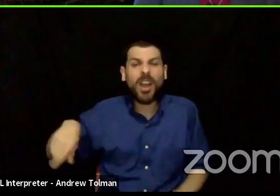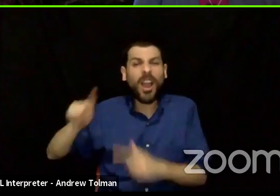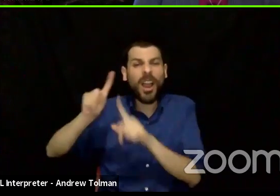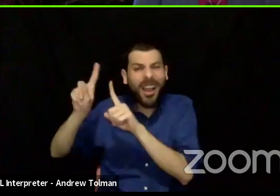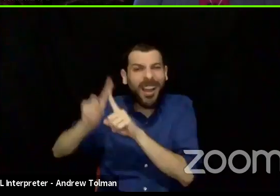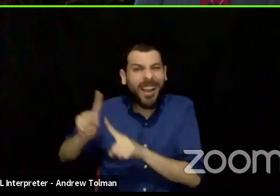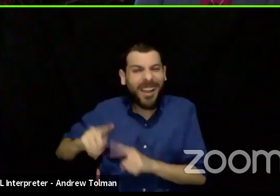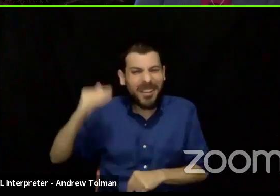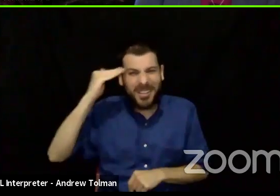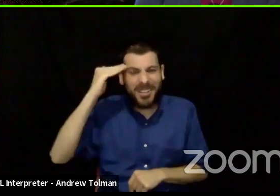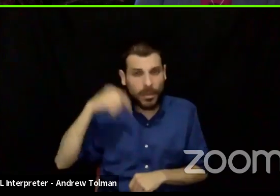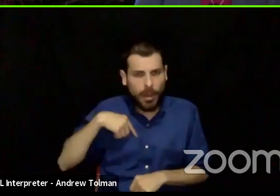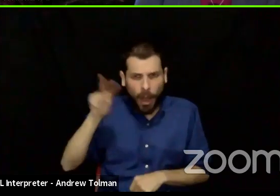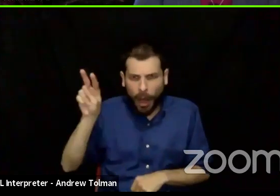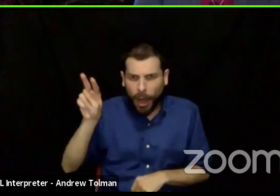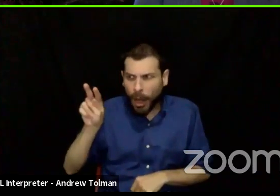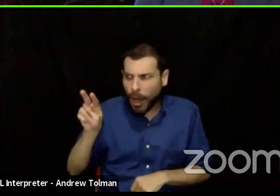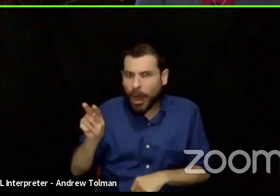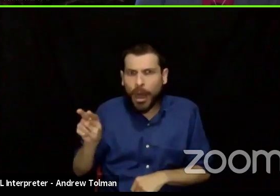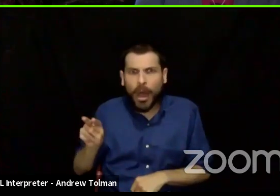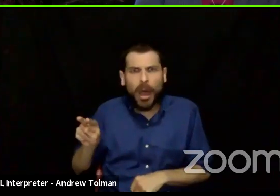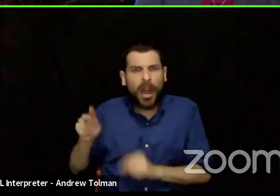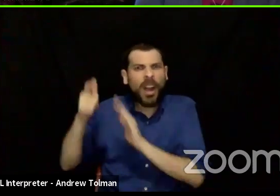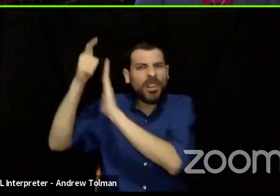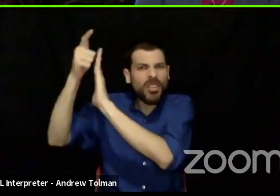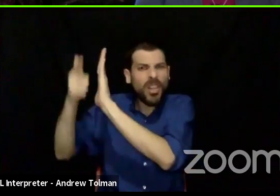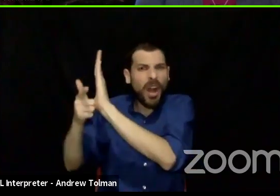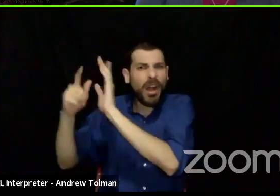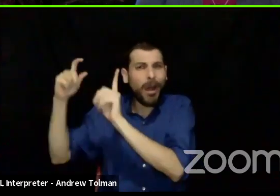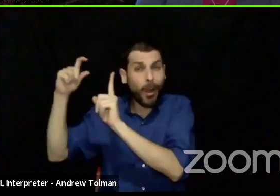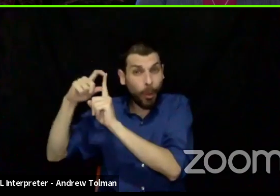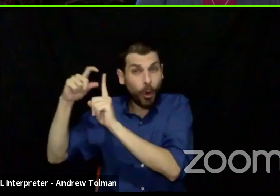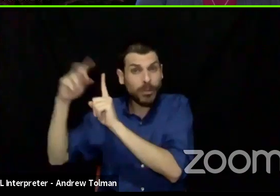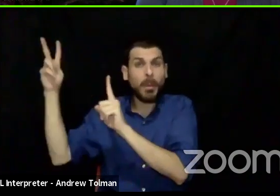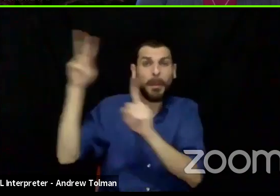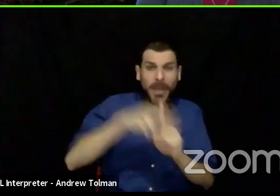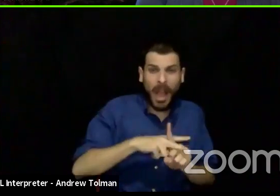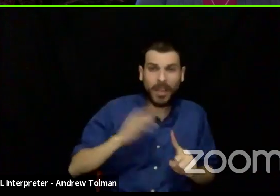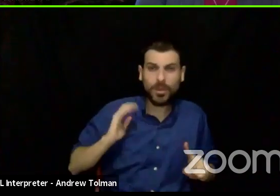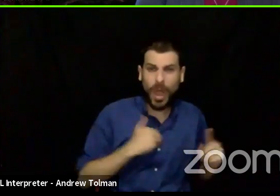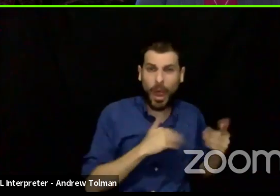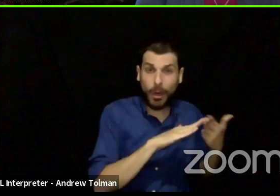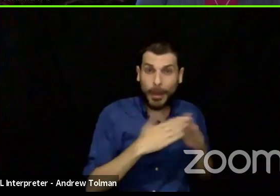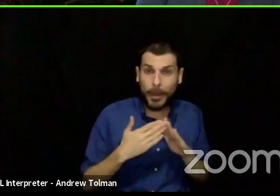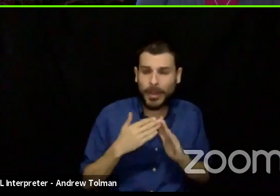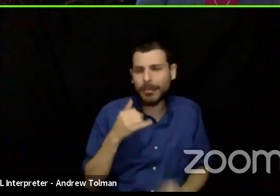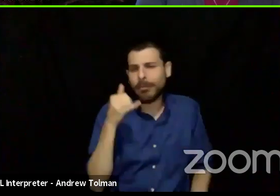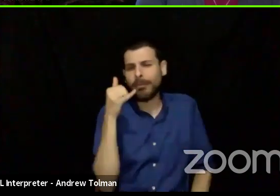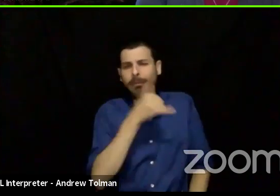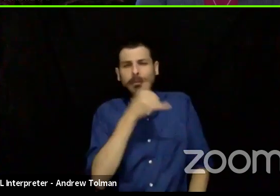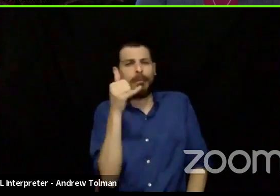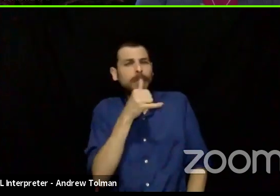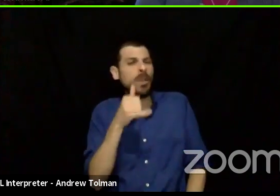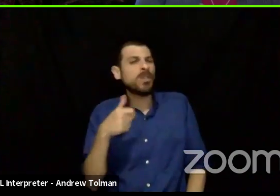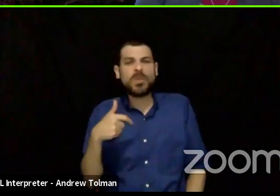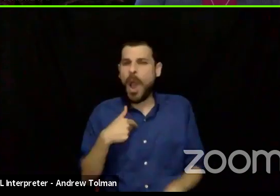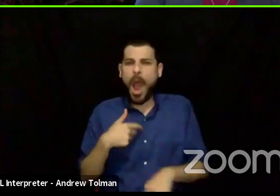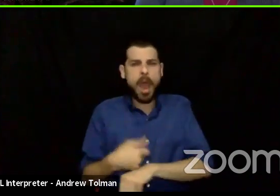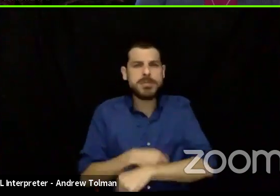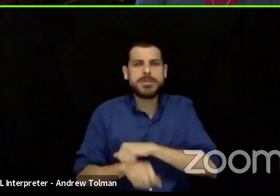and how it was applied to our communities, and even policy and how it was applied to our communities, it gave me a vision as a